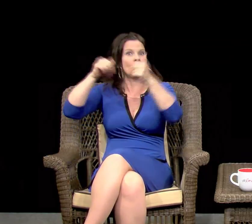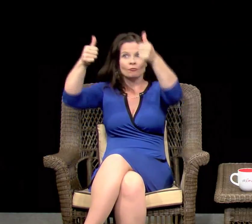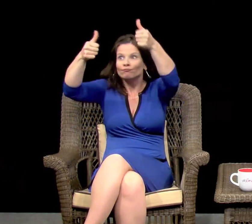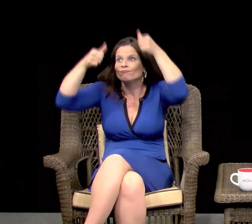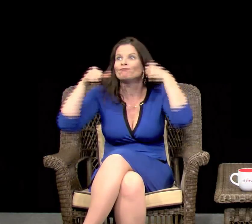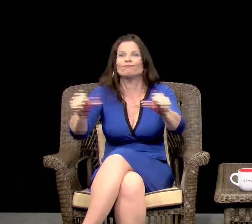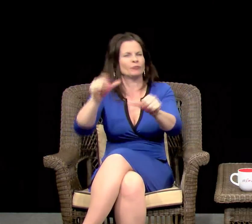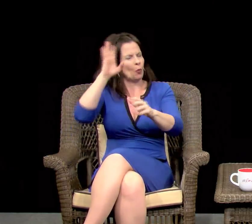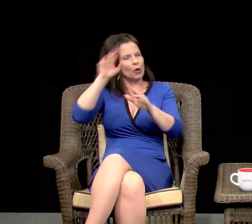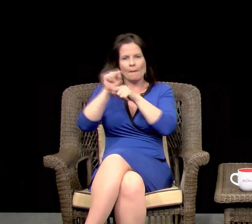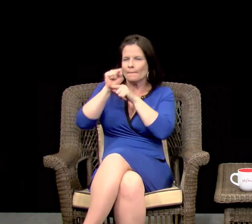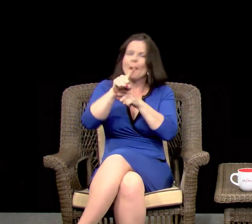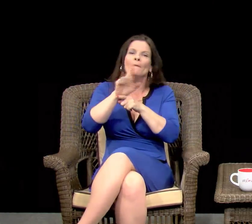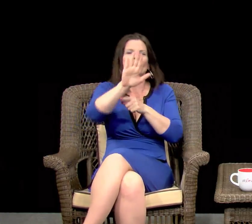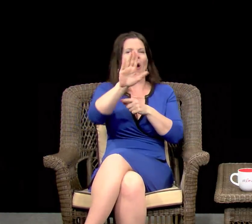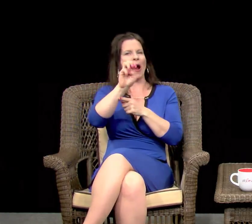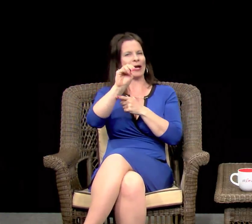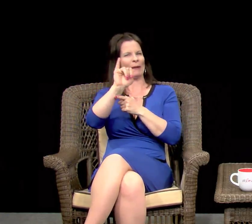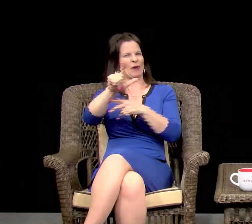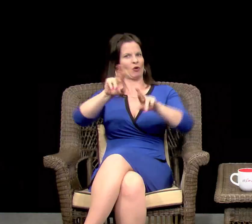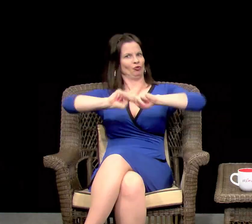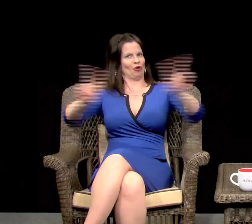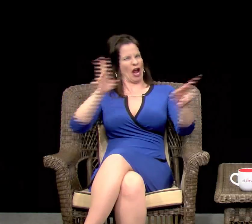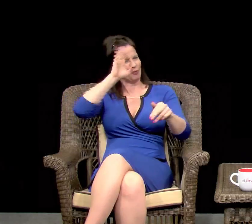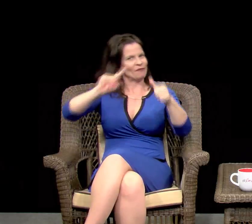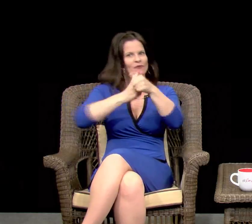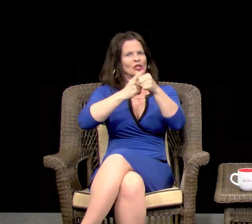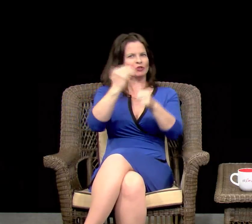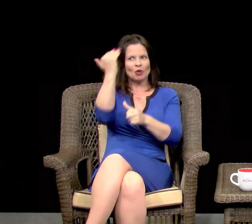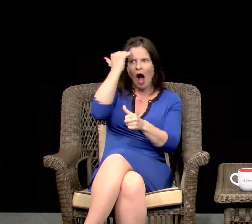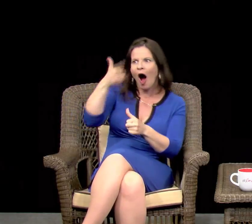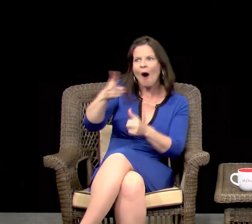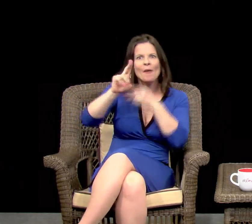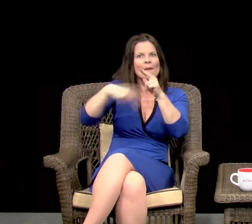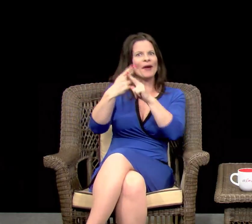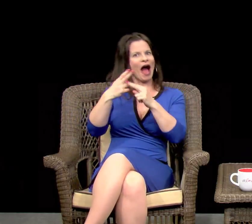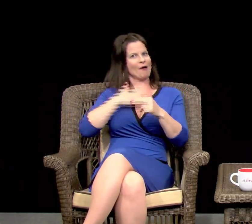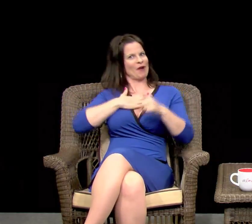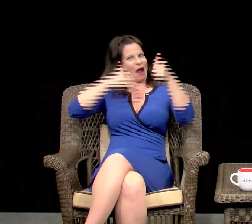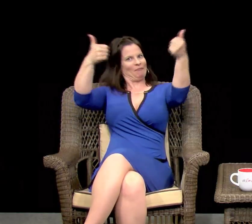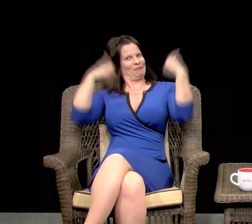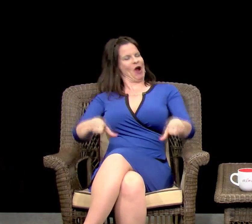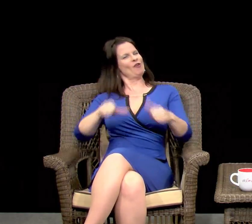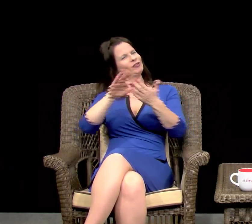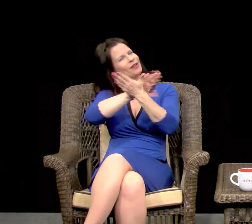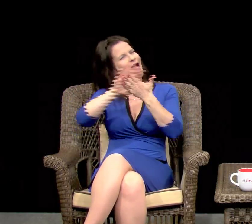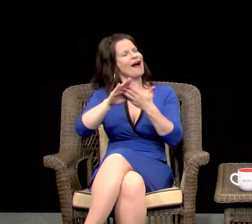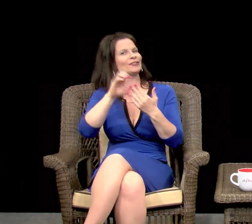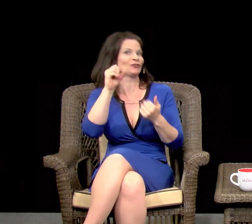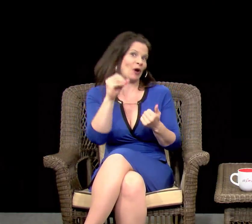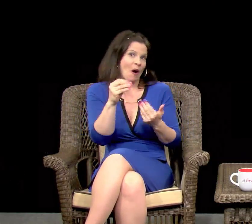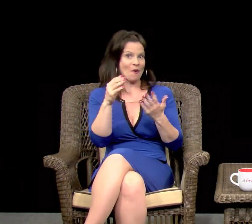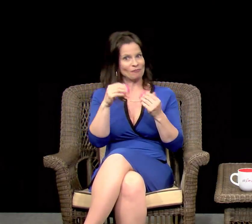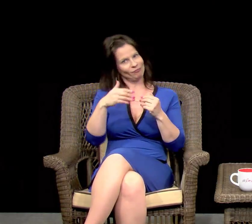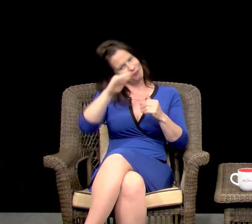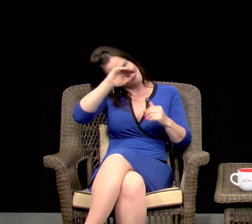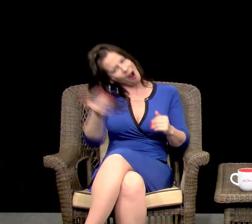whatever. So I'll put a post and it will come right to your email inbox. So you'll be the first to know about my post, which will be